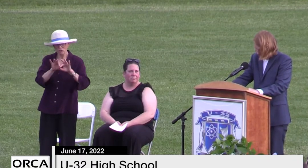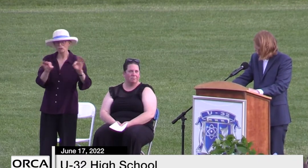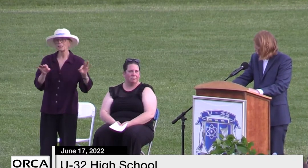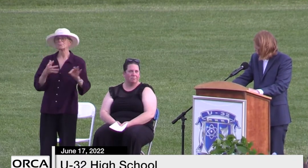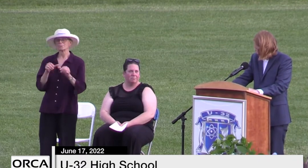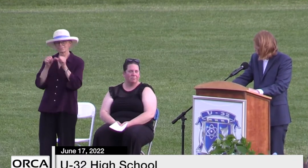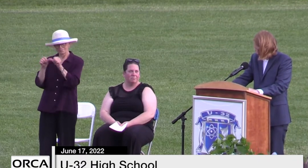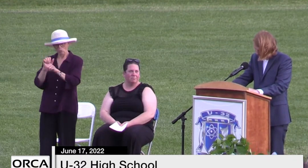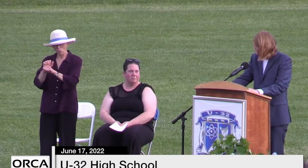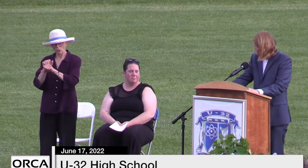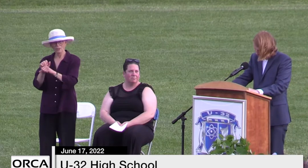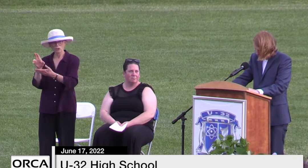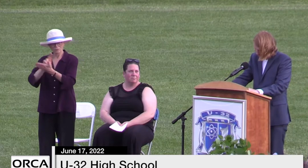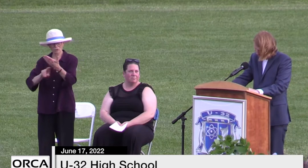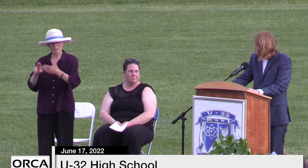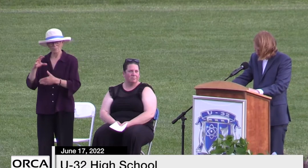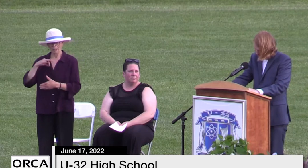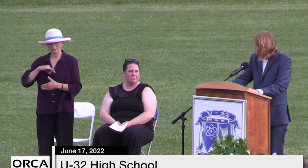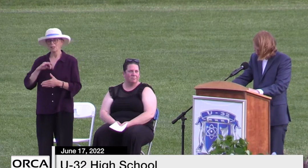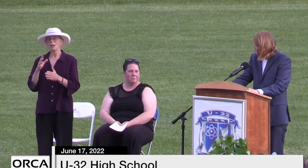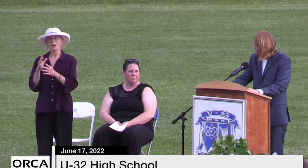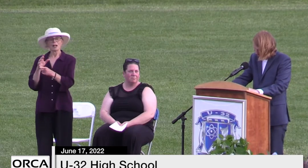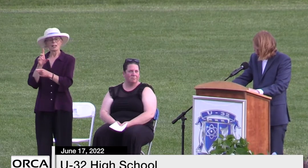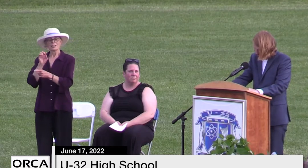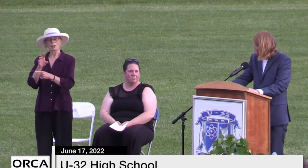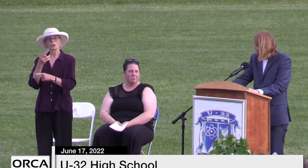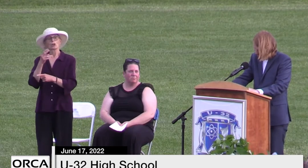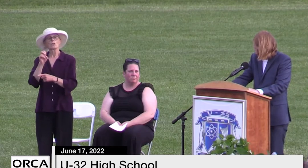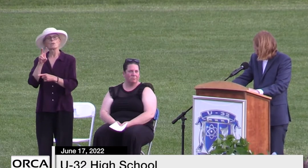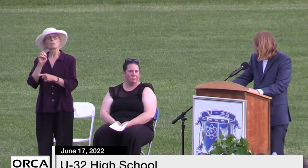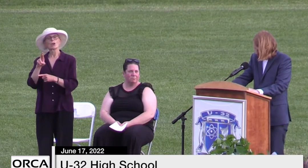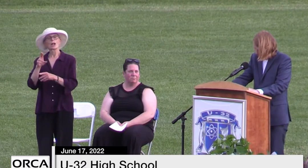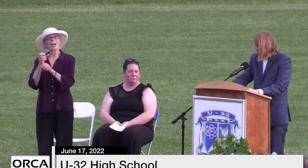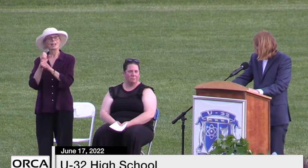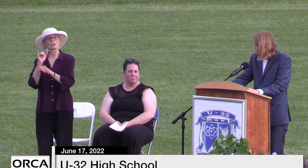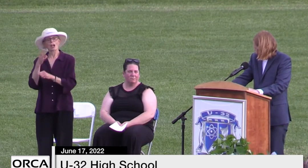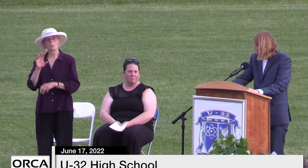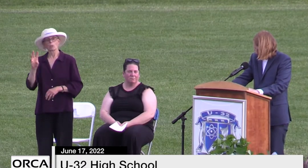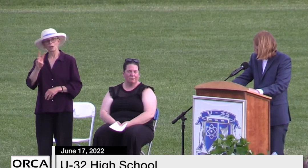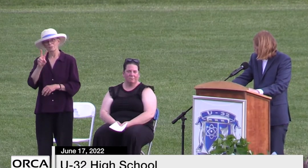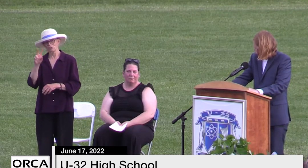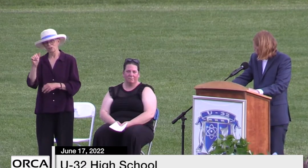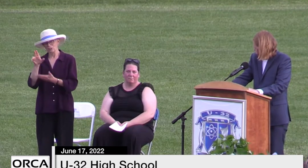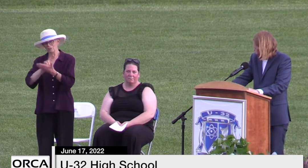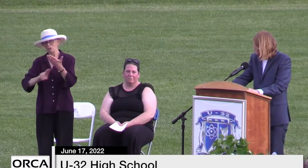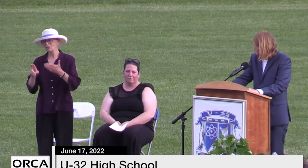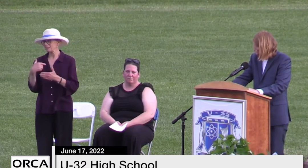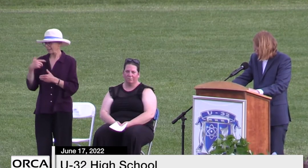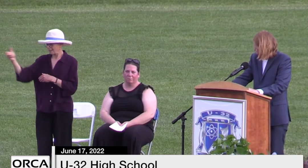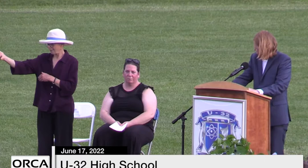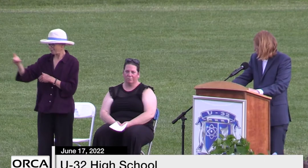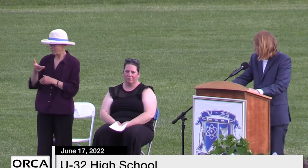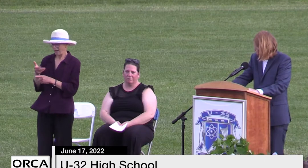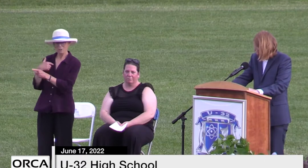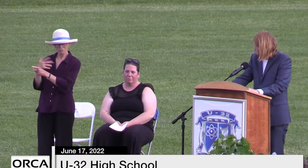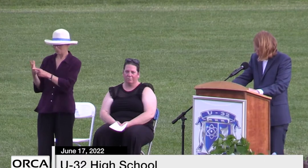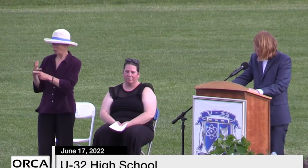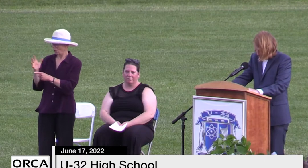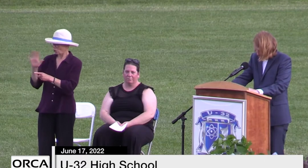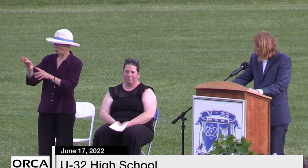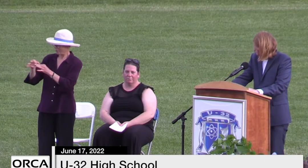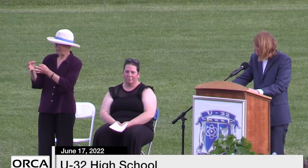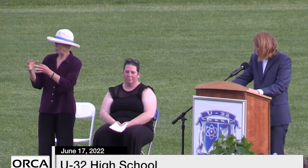to work at the university. Then Dr. Hoover got a job at West Virginia University. He asked my dad to uproot his family and join him